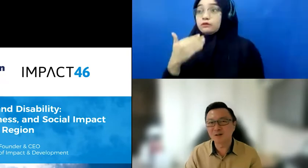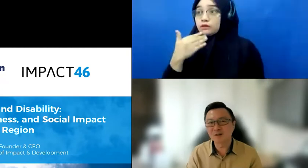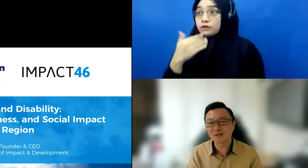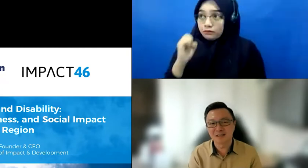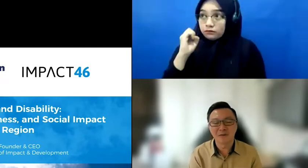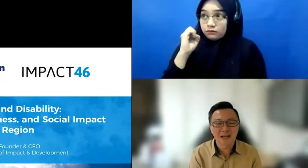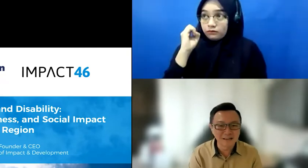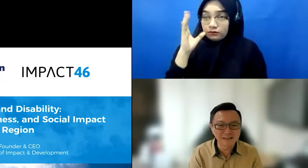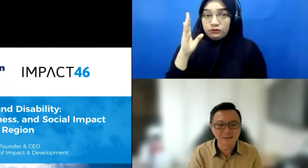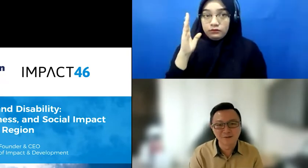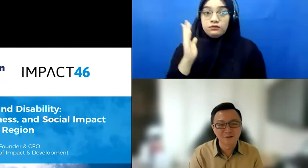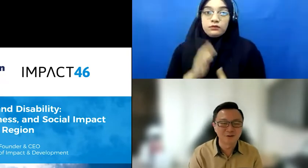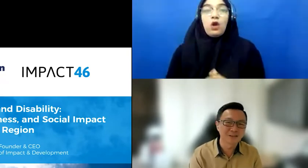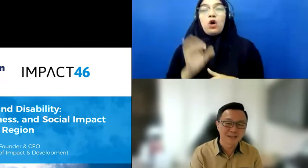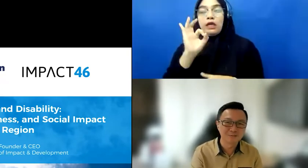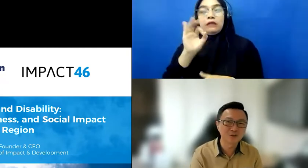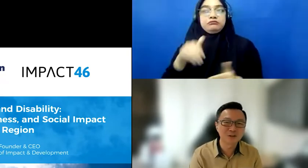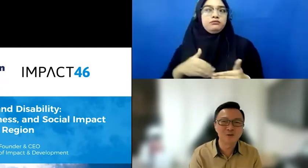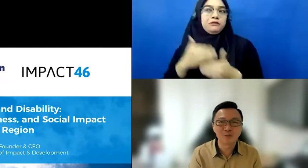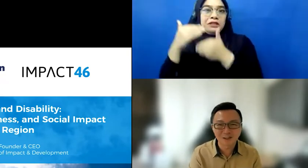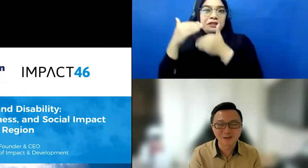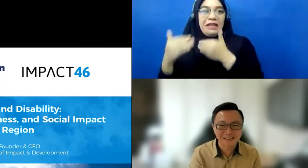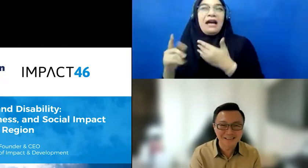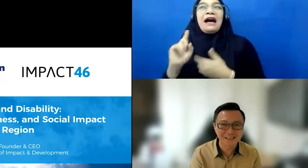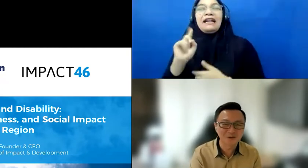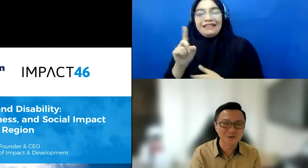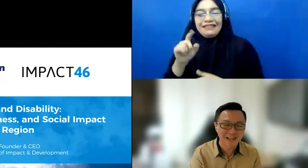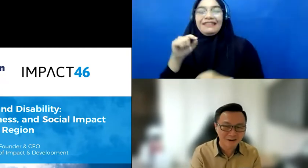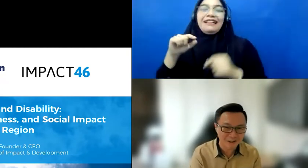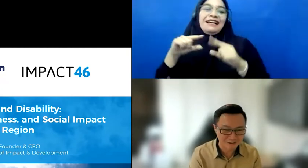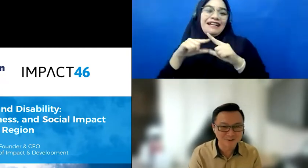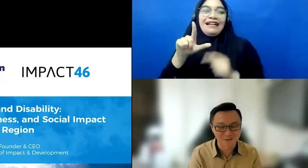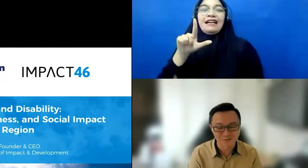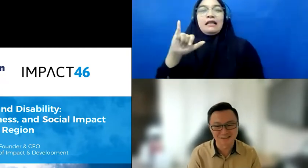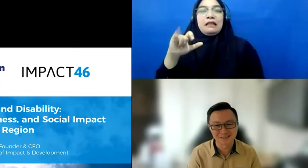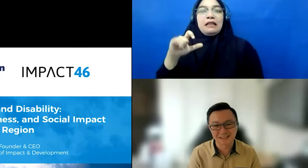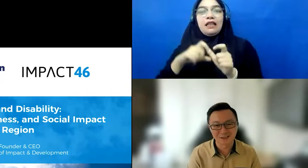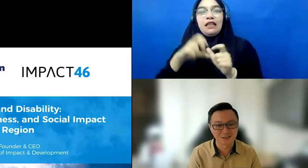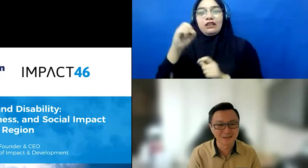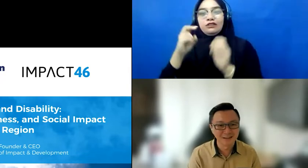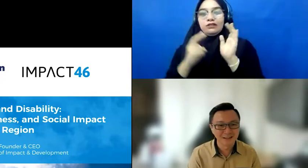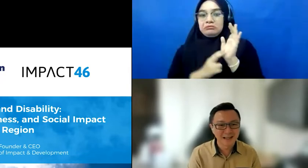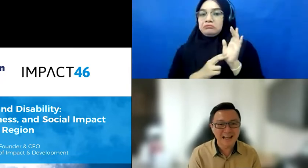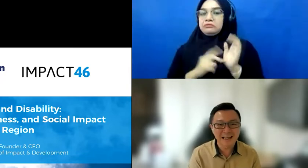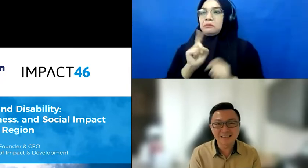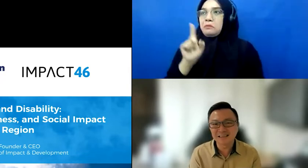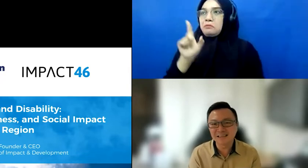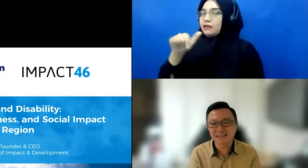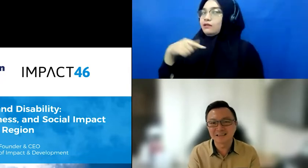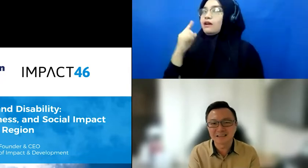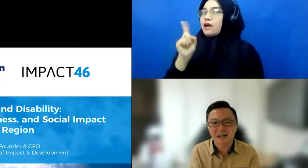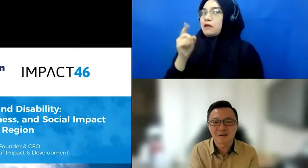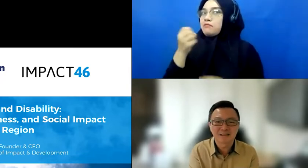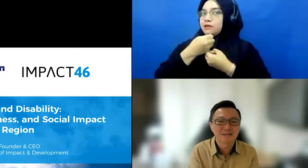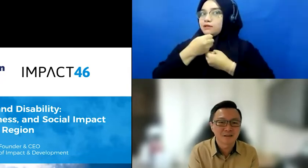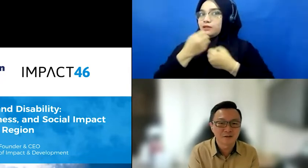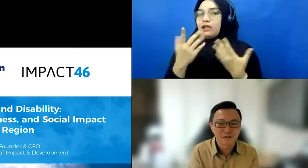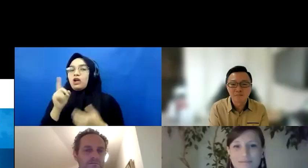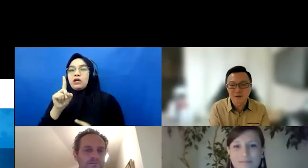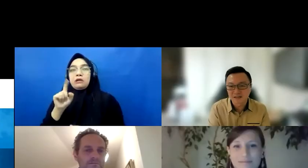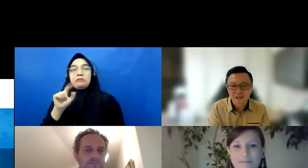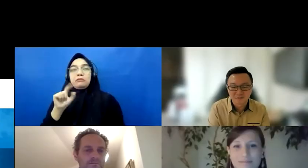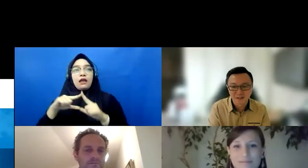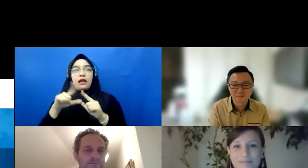quickly introduce Alison, because I'm sure you want to listen to the outcomes of the presentation. Alison is the Director